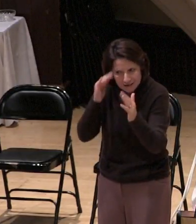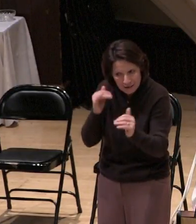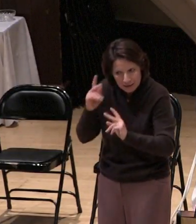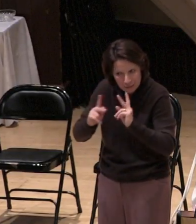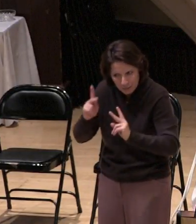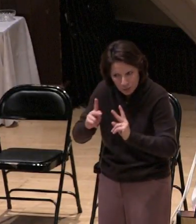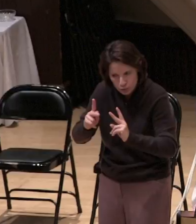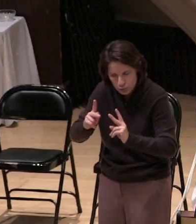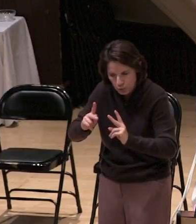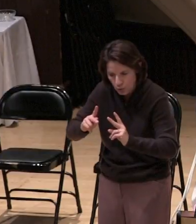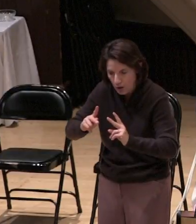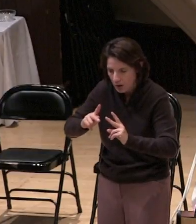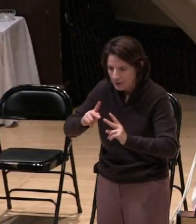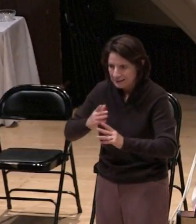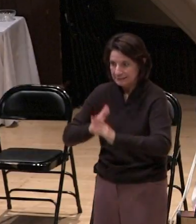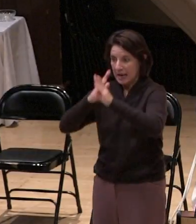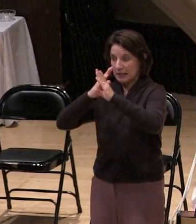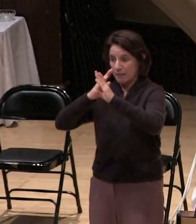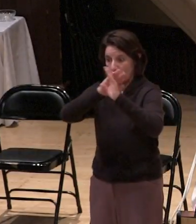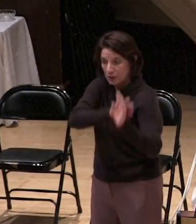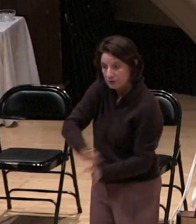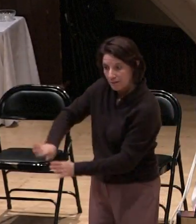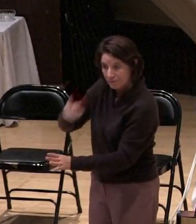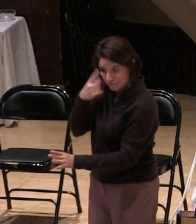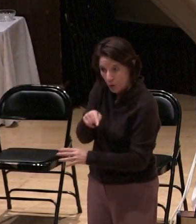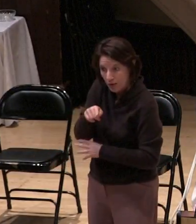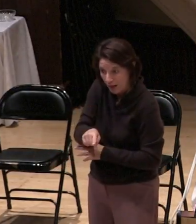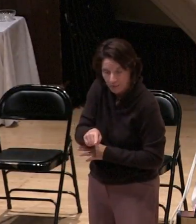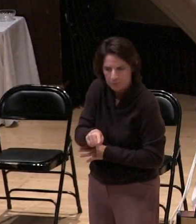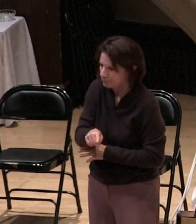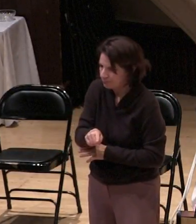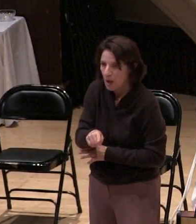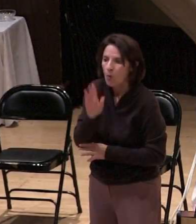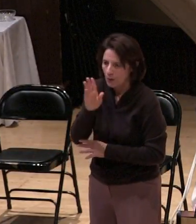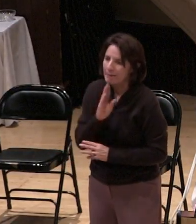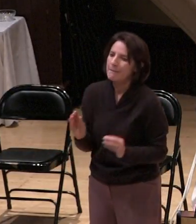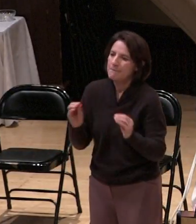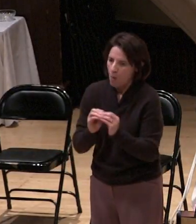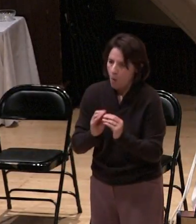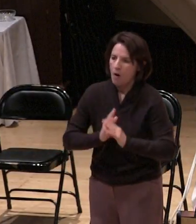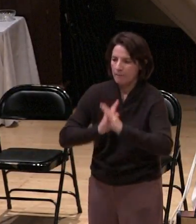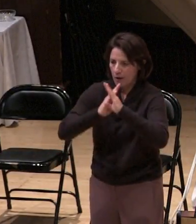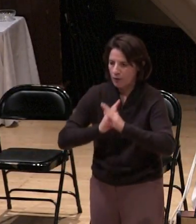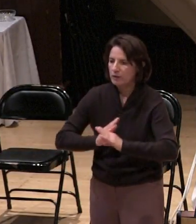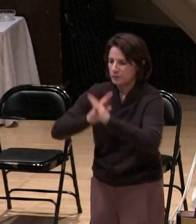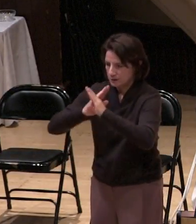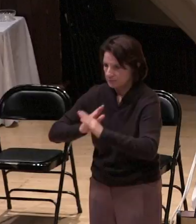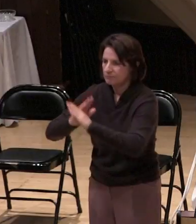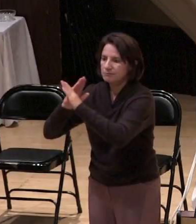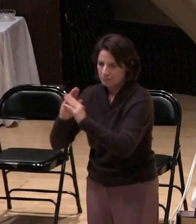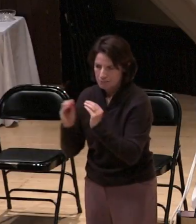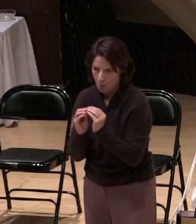way. And in fact, there will be more stones that accumulate and more obstacles.